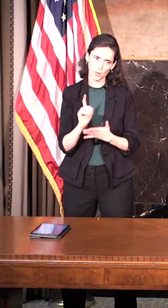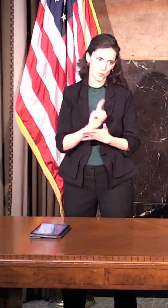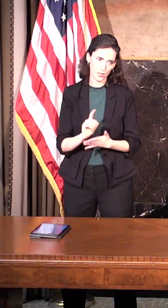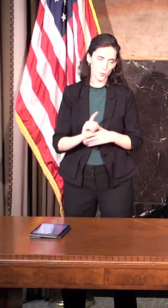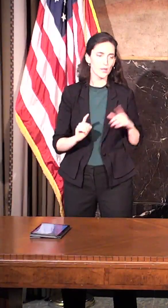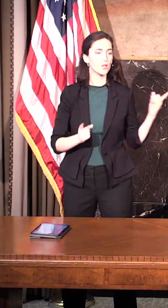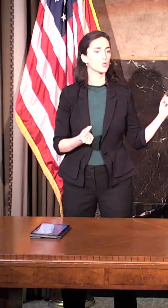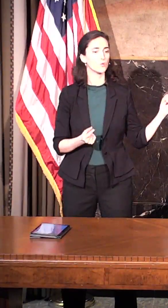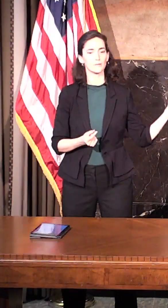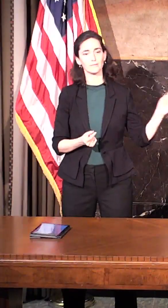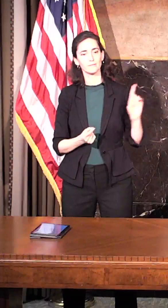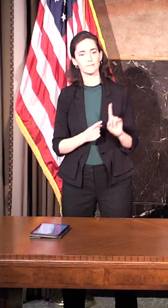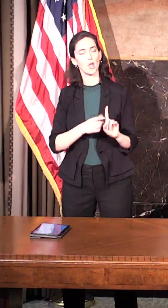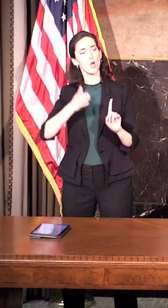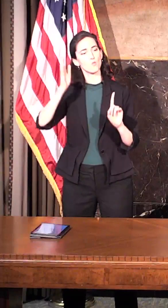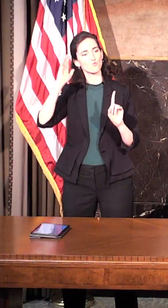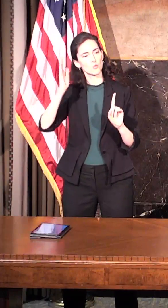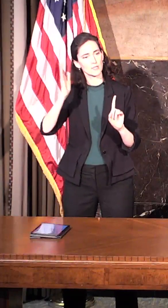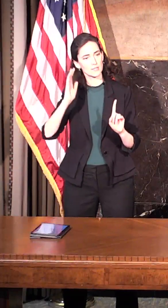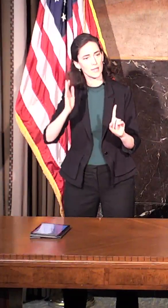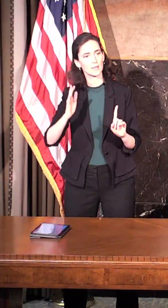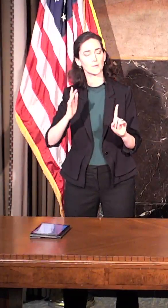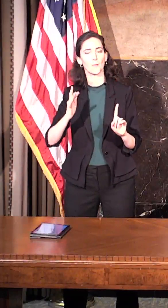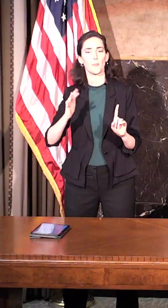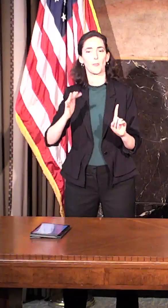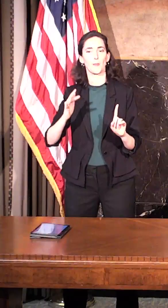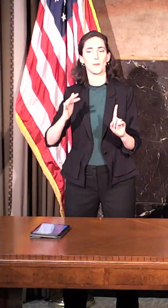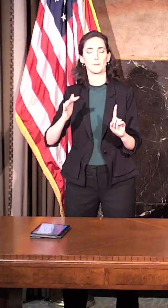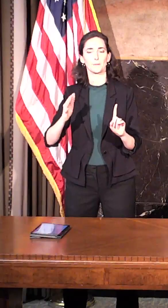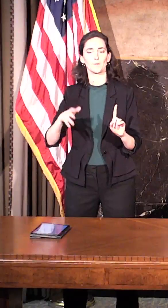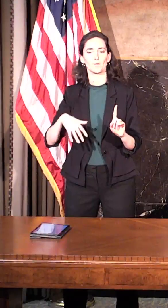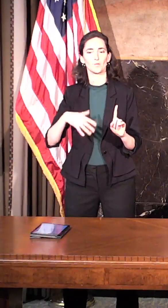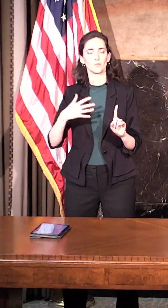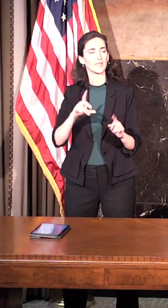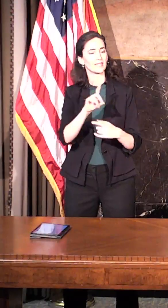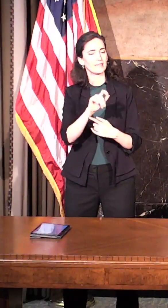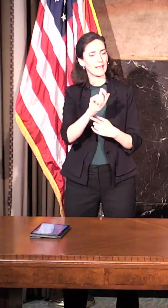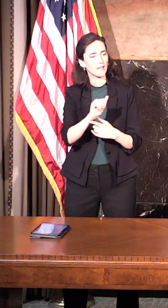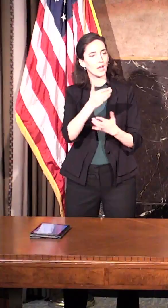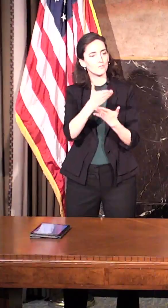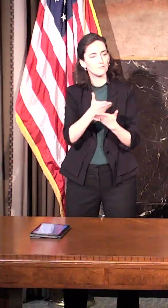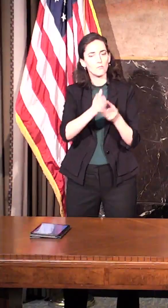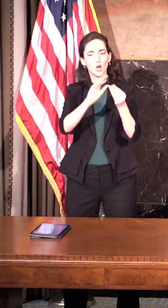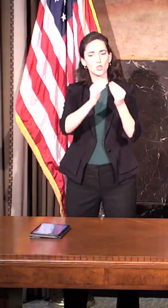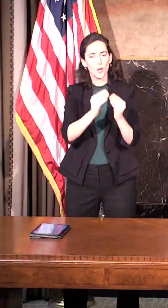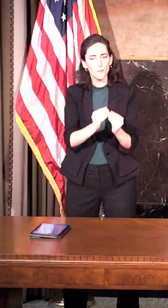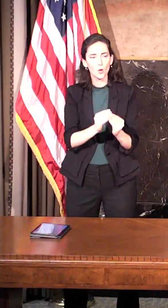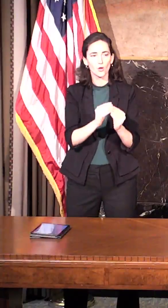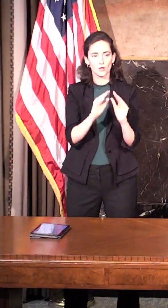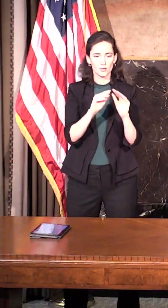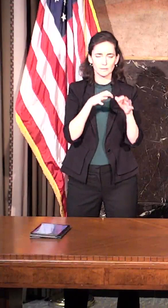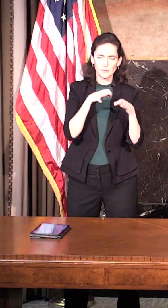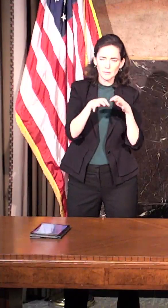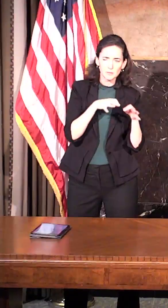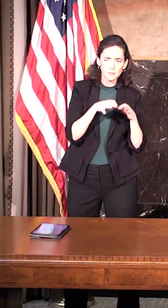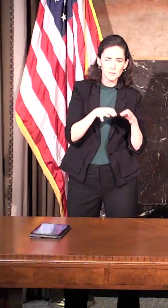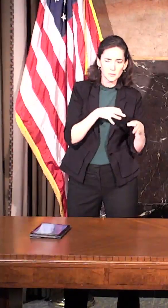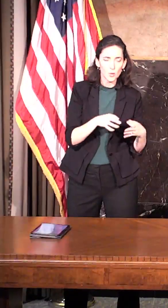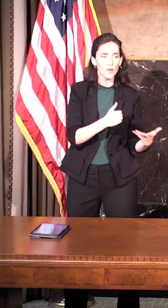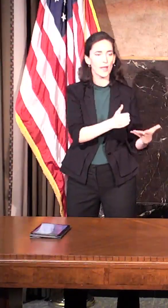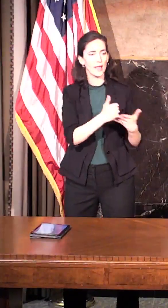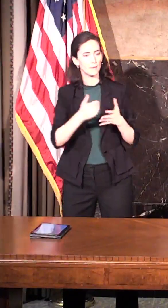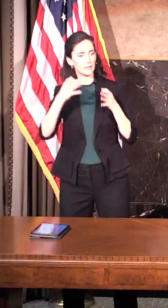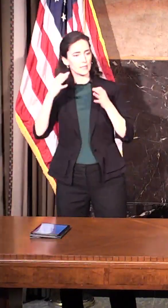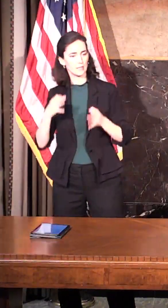to present a very detailed set of data points to inform the decision going forward, and he will follow that